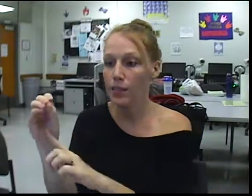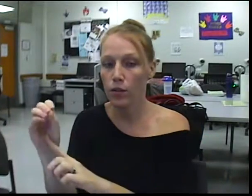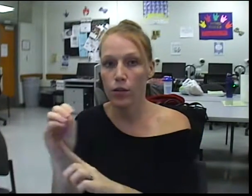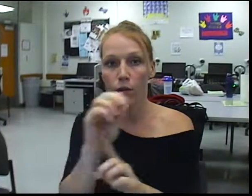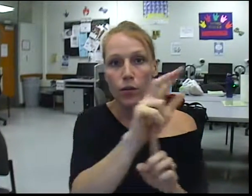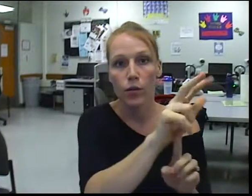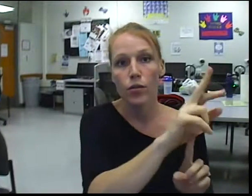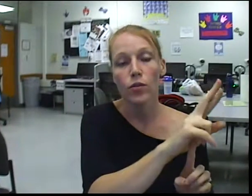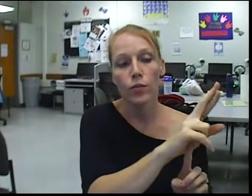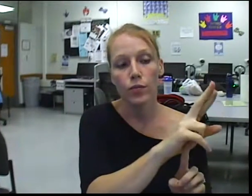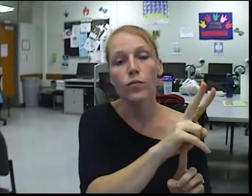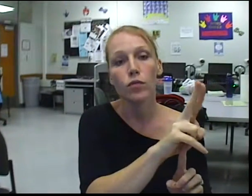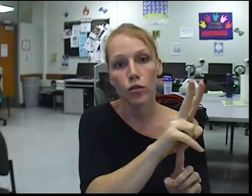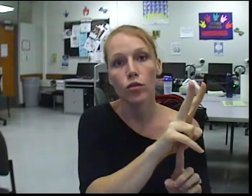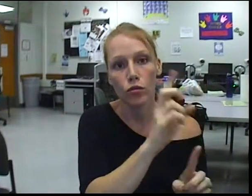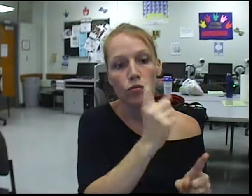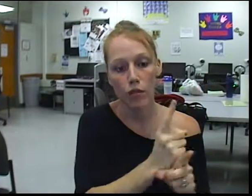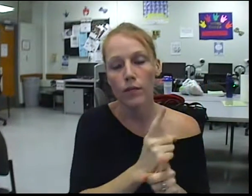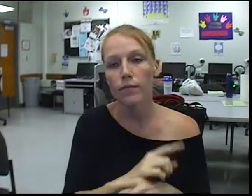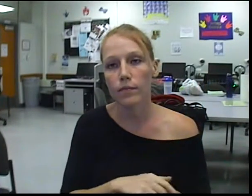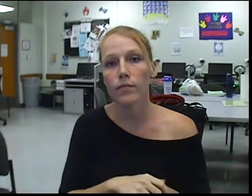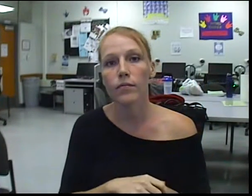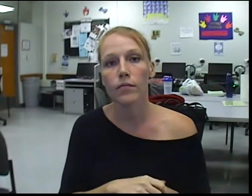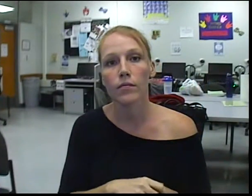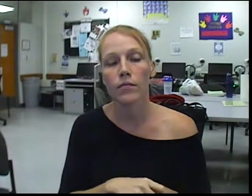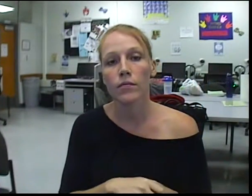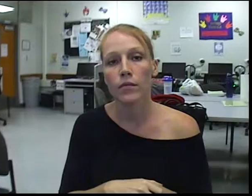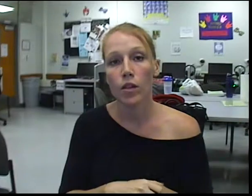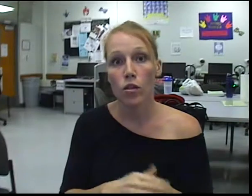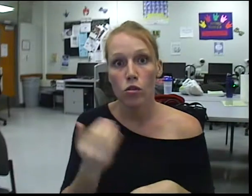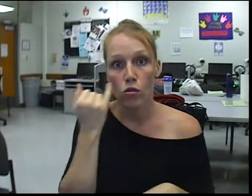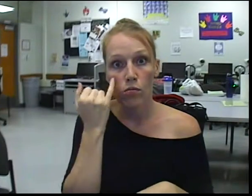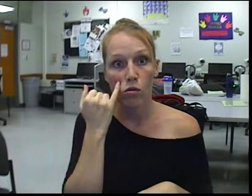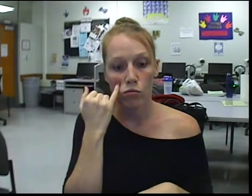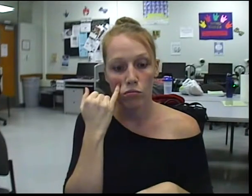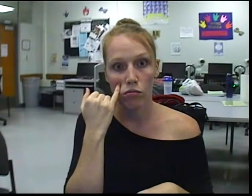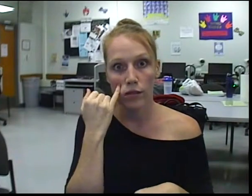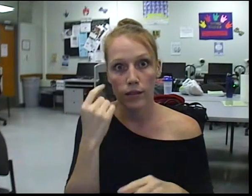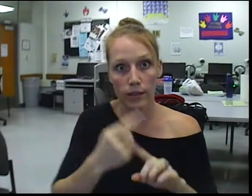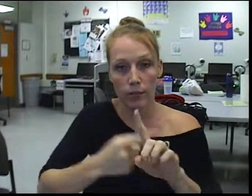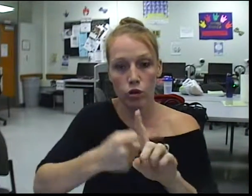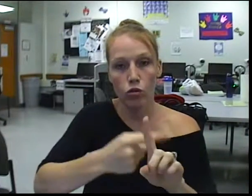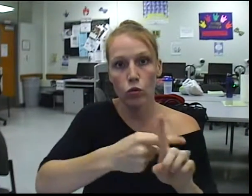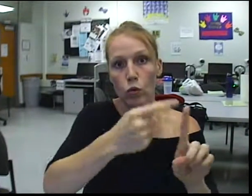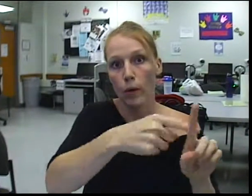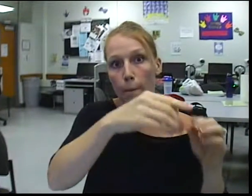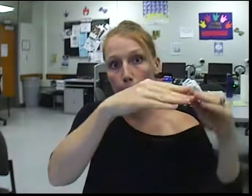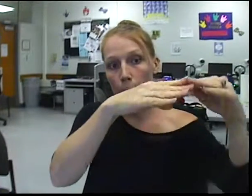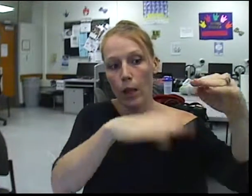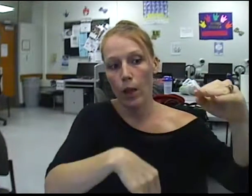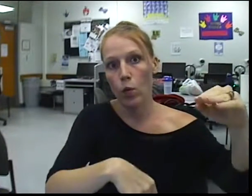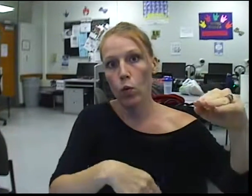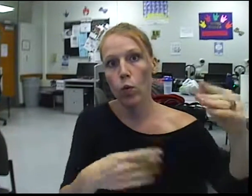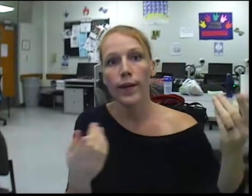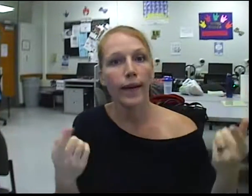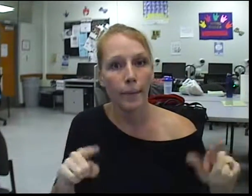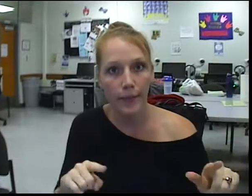or you have dew occur and it drops below freezing, 0 degrees Celsius to 32 degrees Fahrenheit, then you